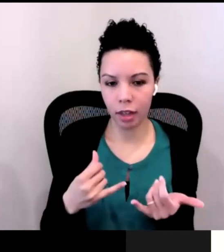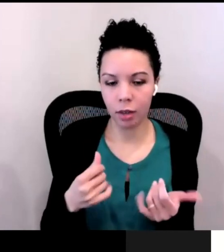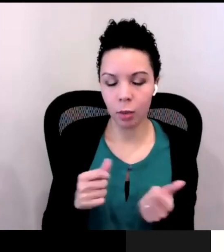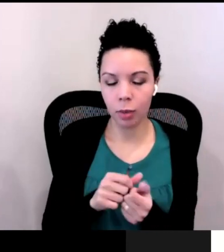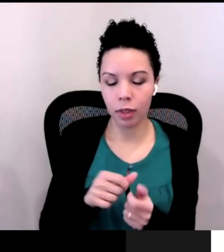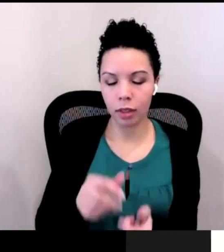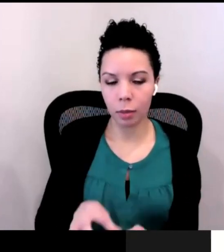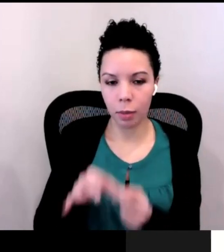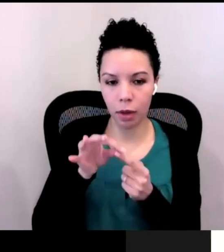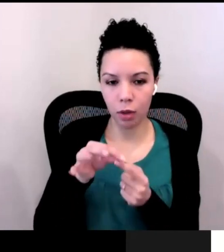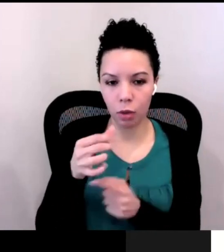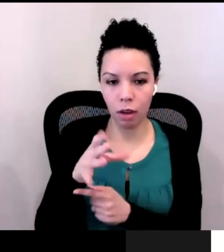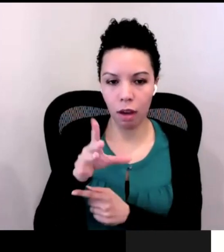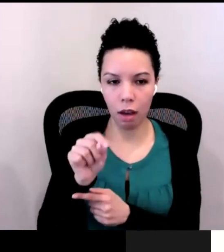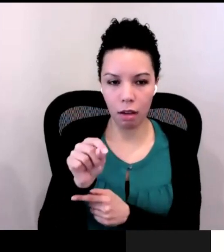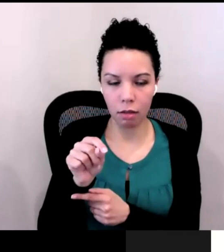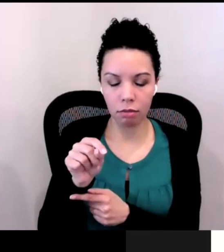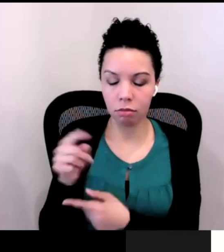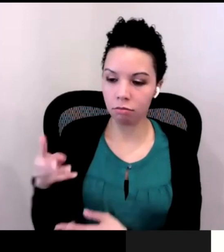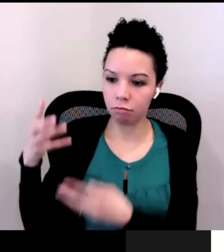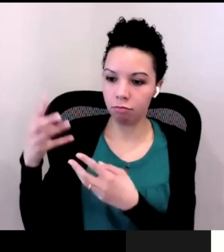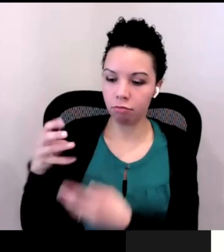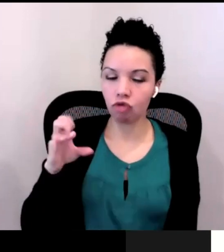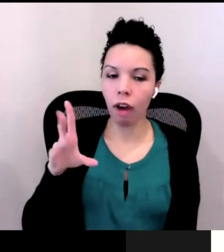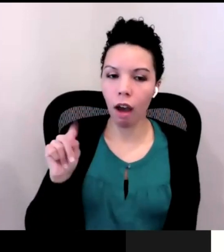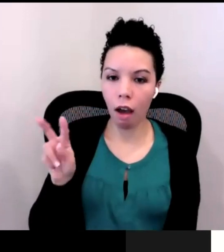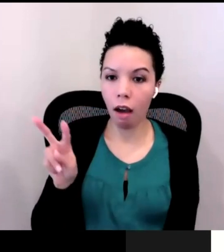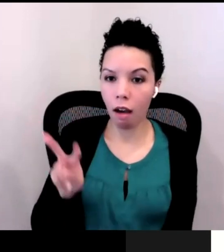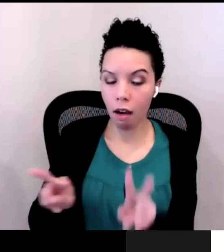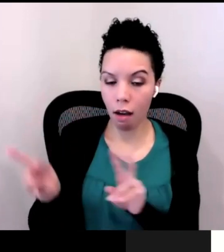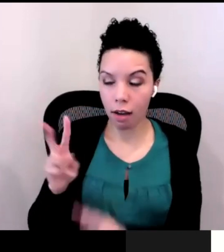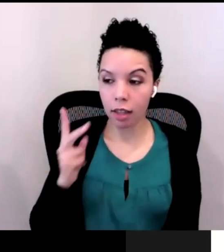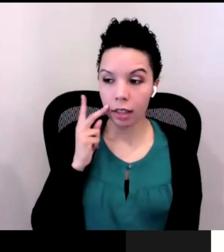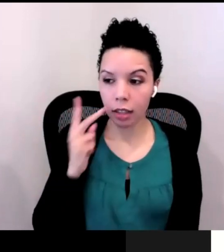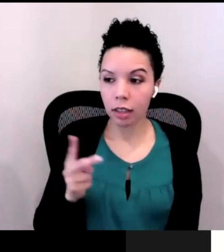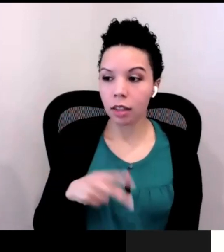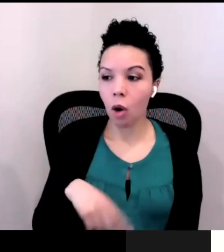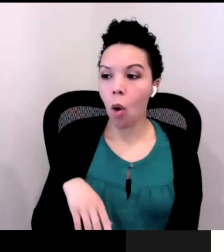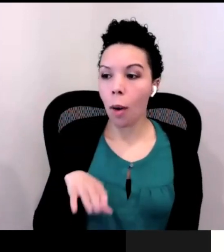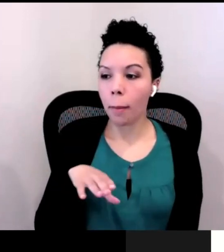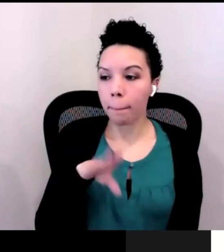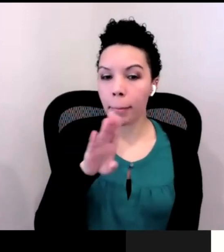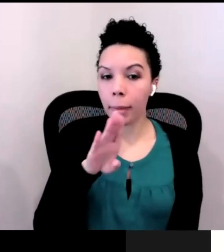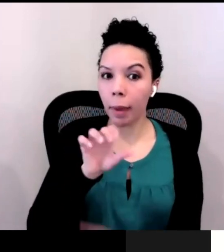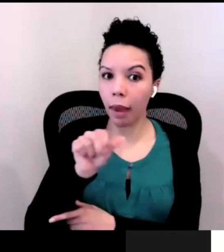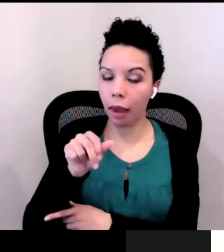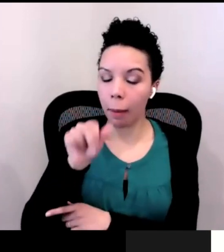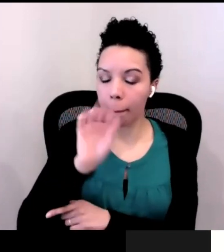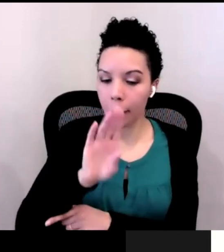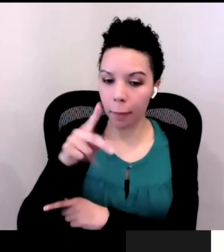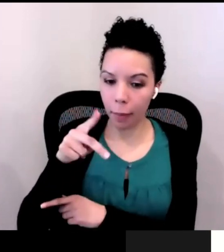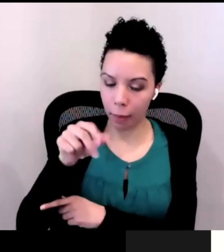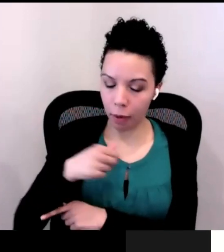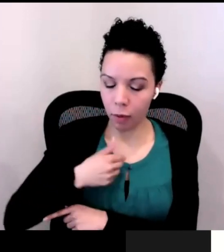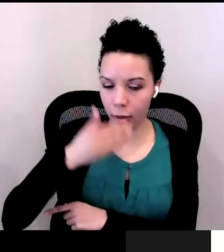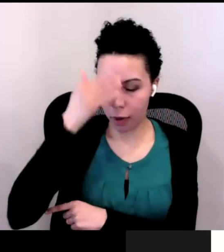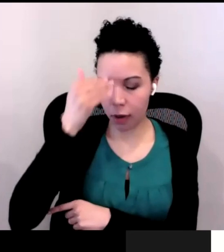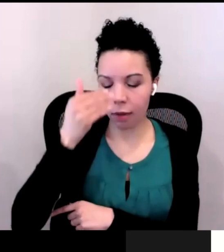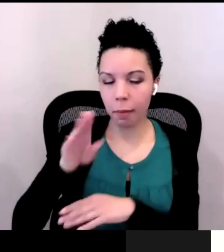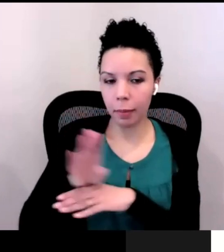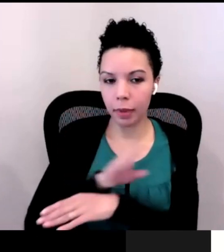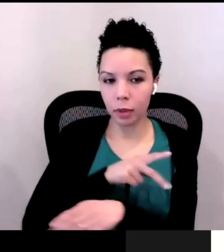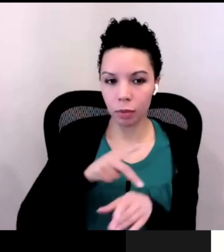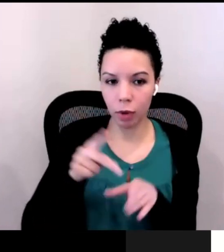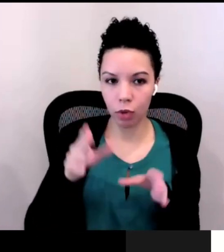have FBLA, we have transition, BPA, excuse me, left them out, Business Professionals of America. Okay, we have lots